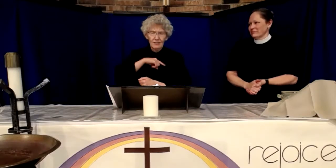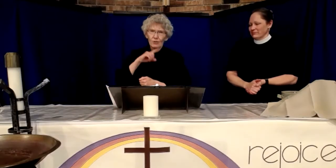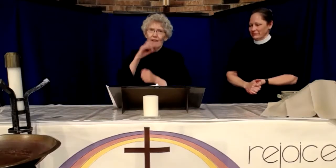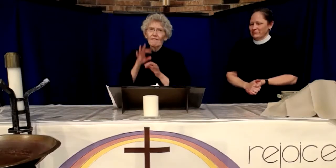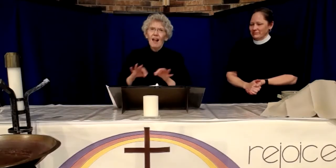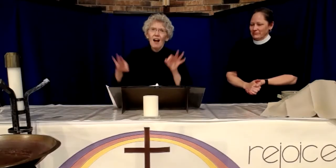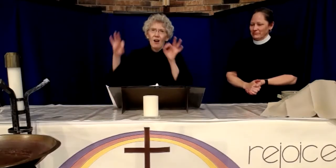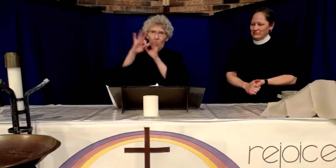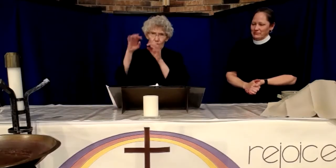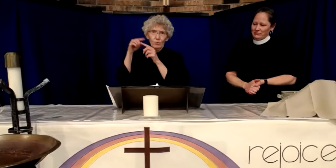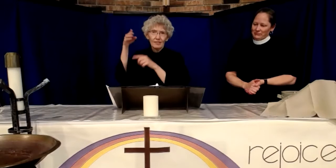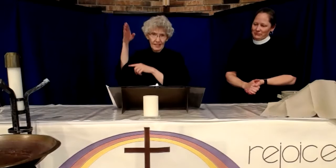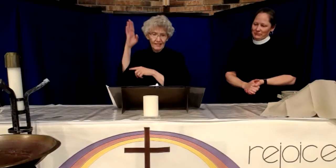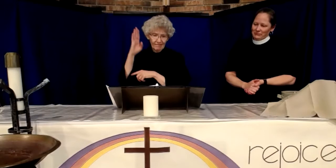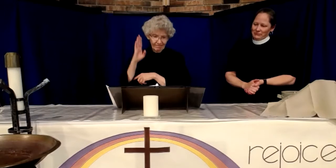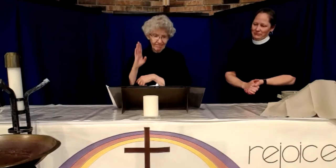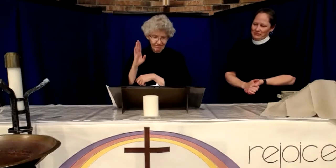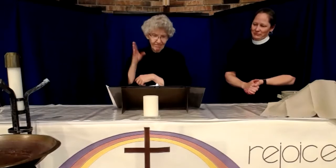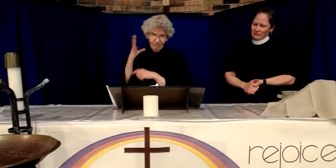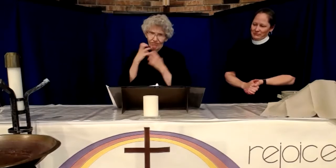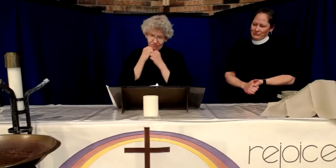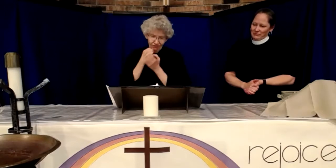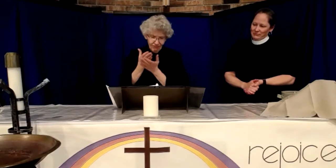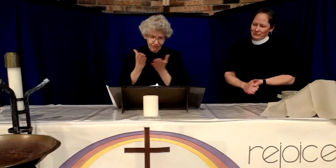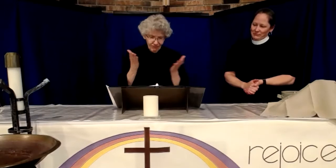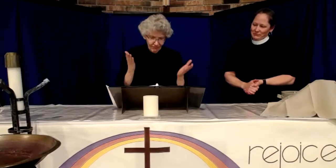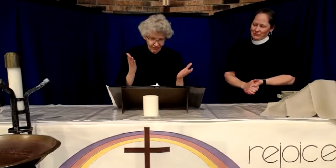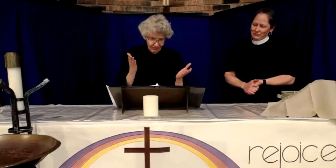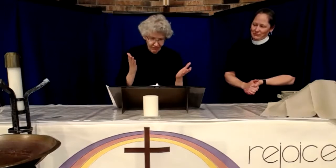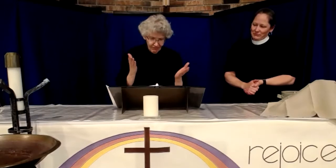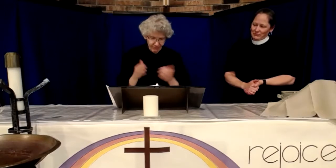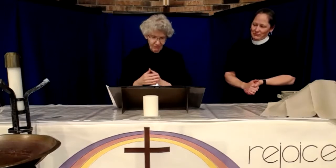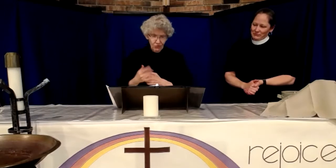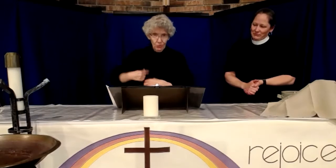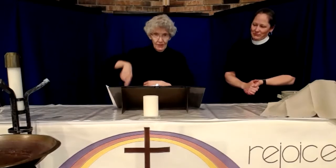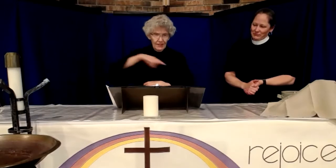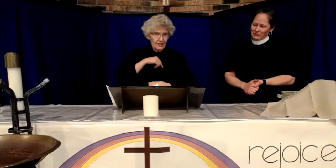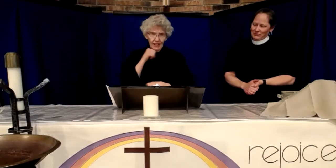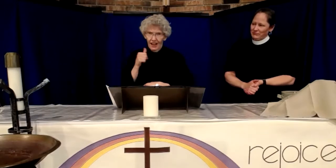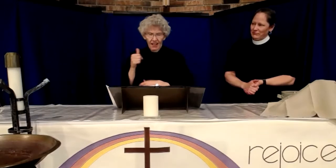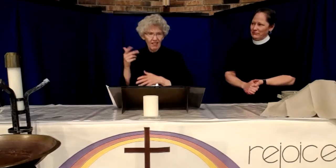Deacon Dorothy. Yeah. Every one of us is valuable to God.